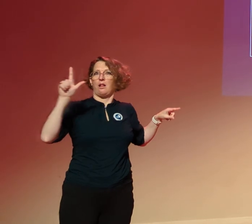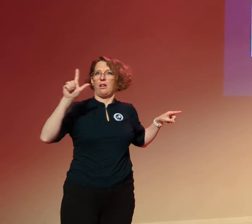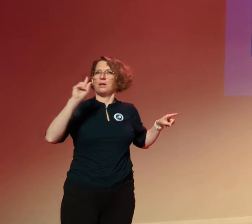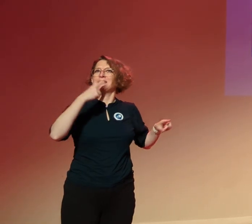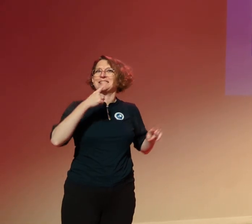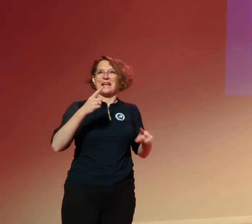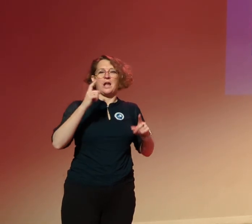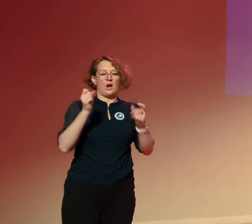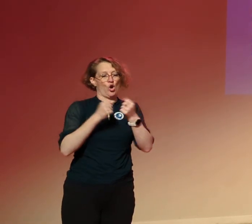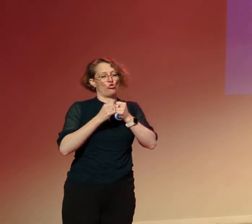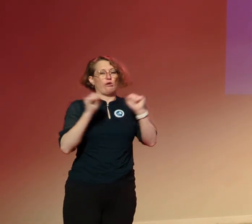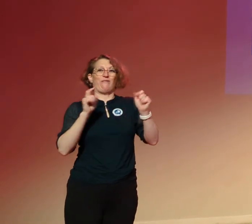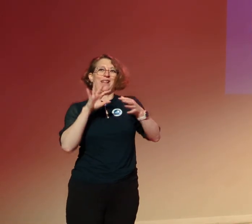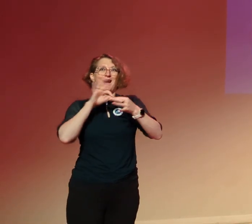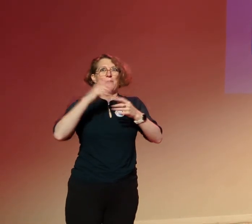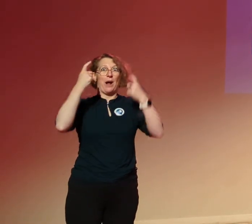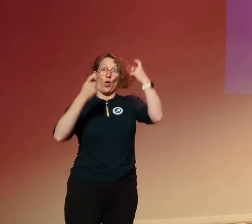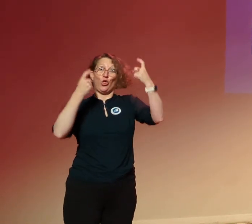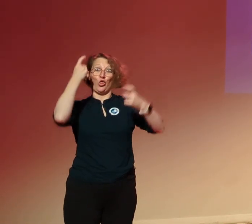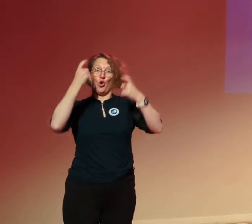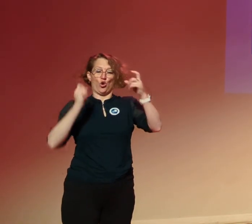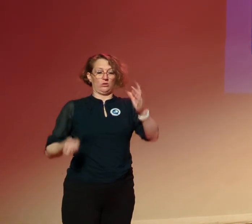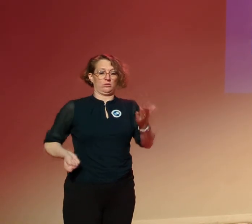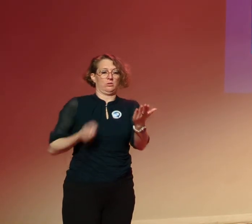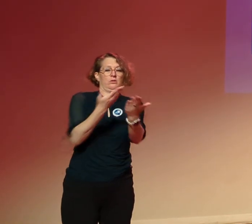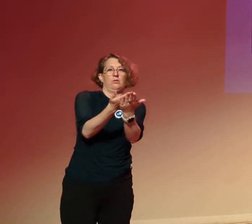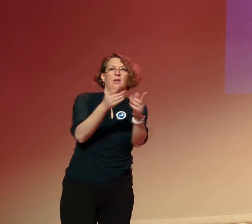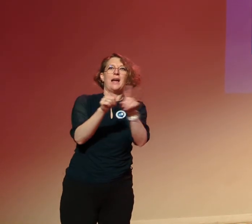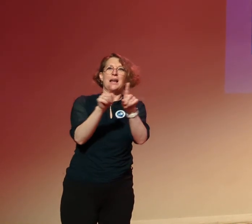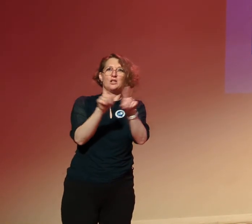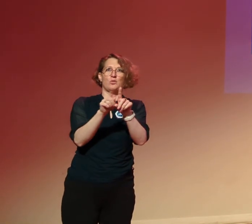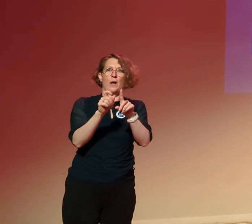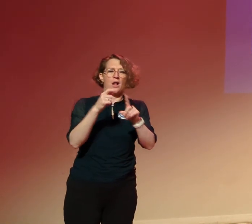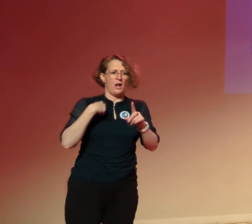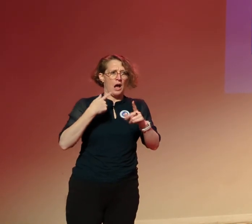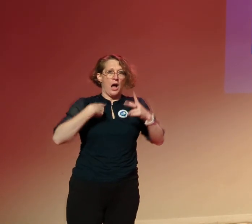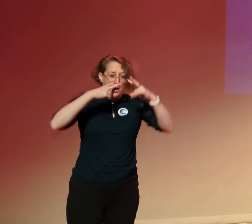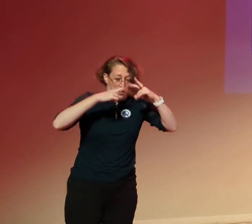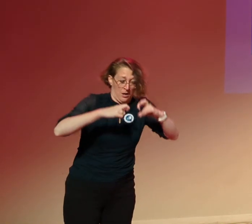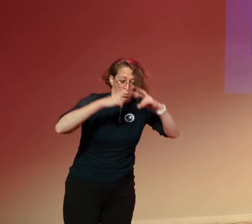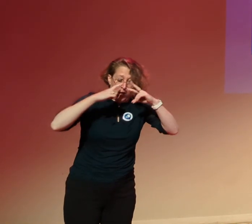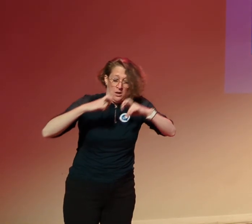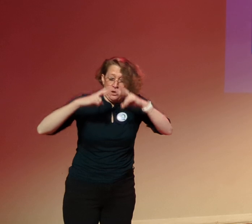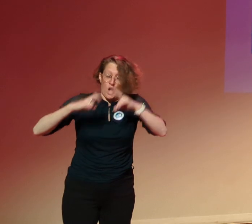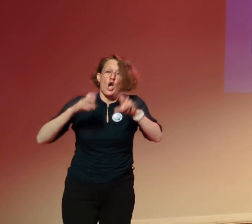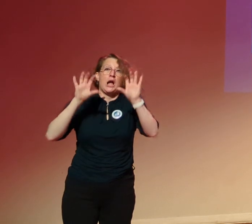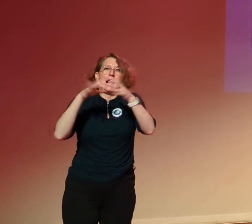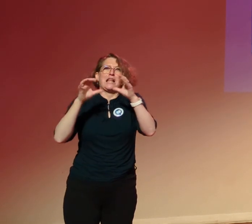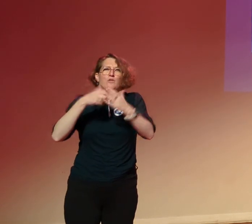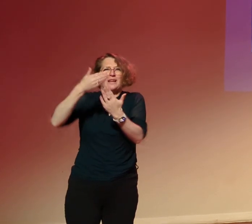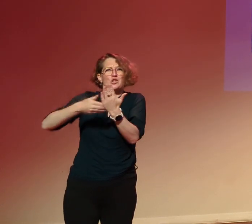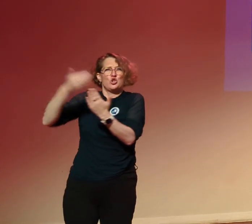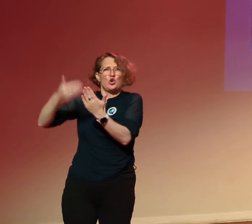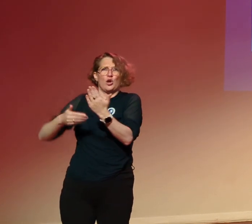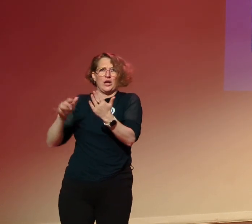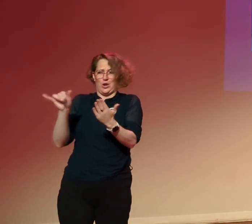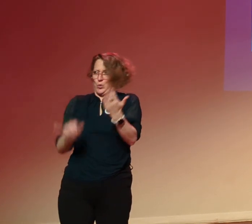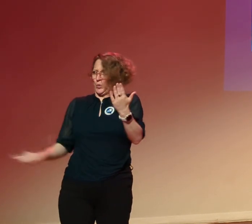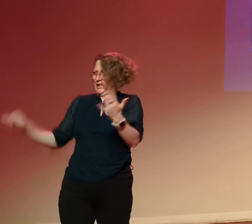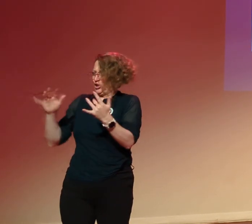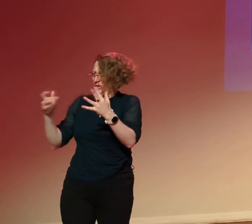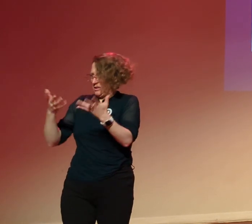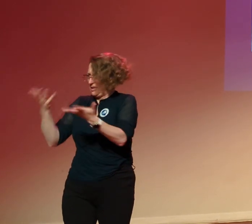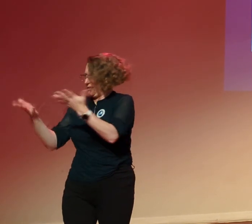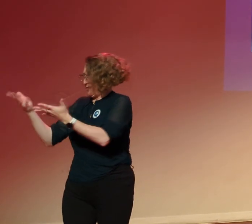I looked long and hard for the best classification document to give it. This was what I